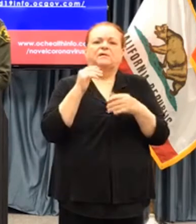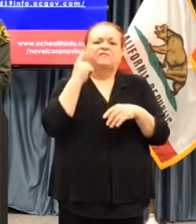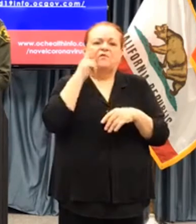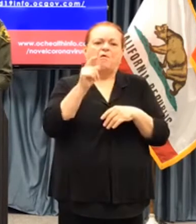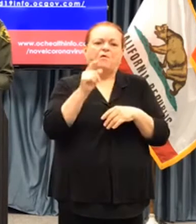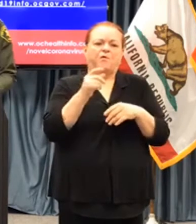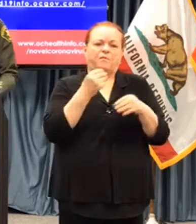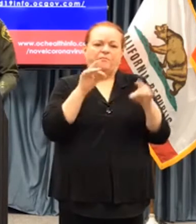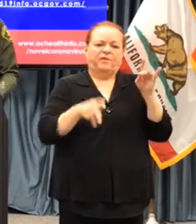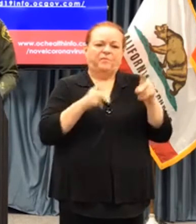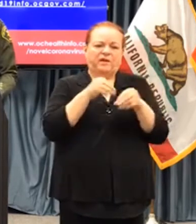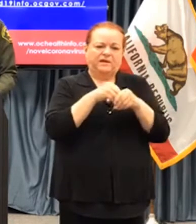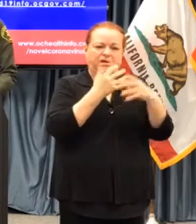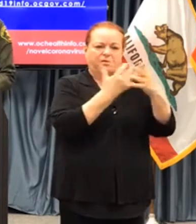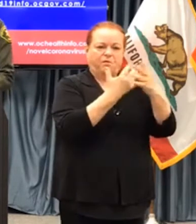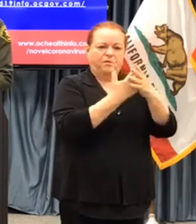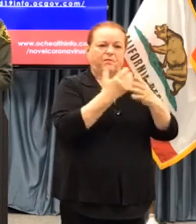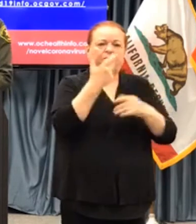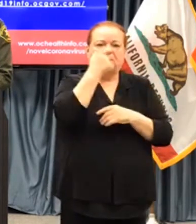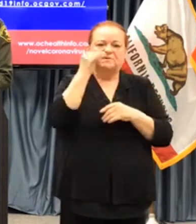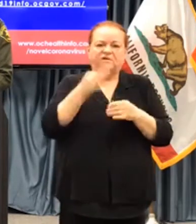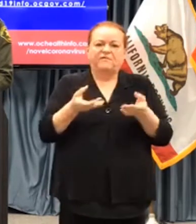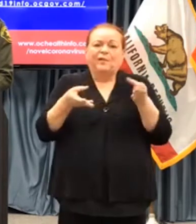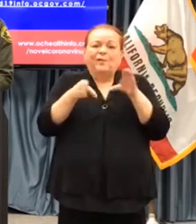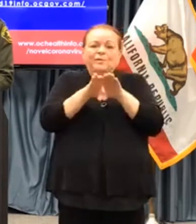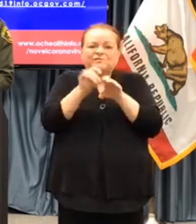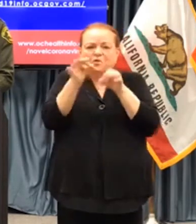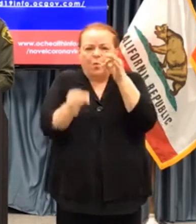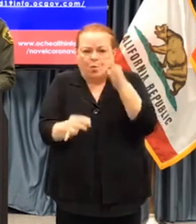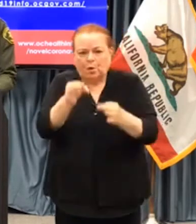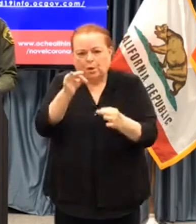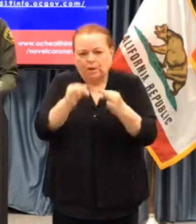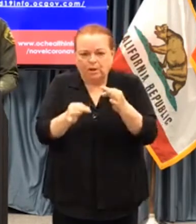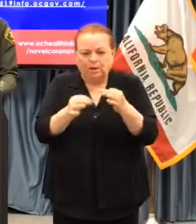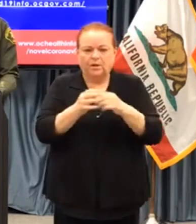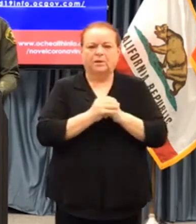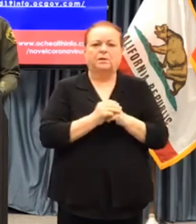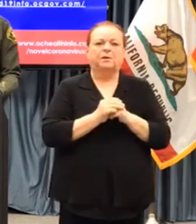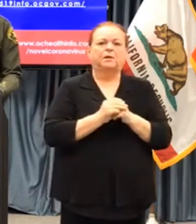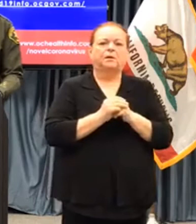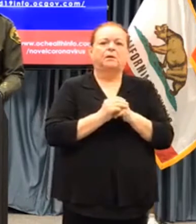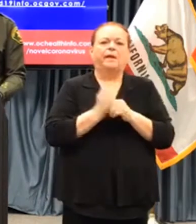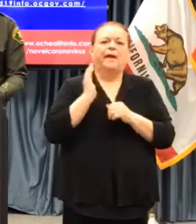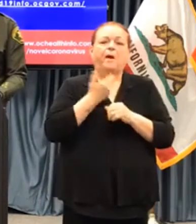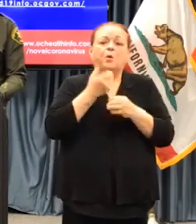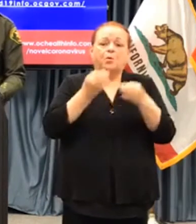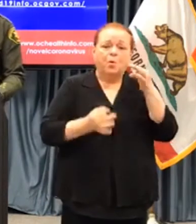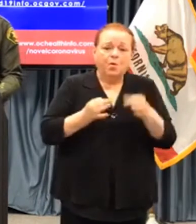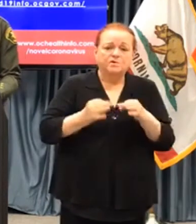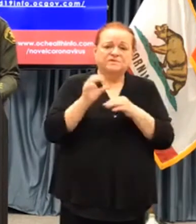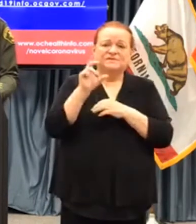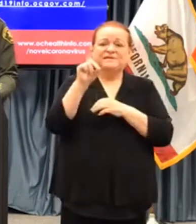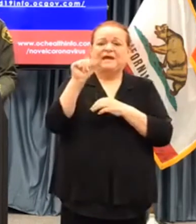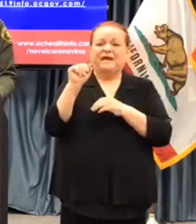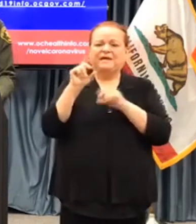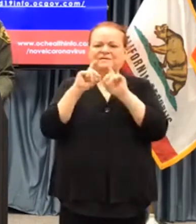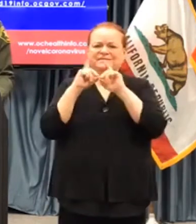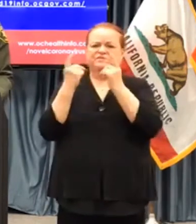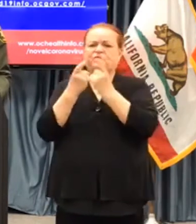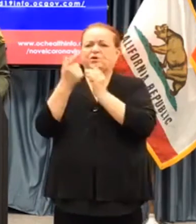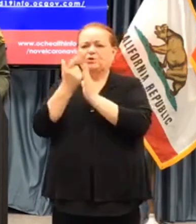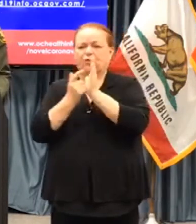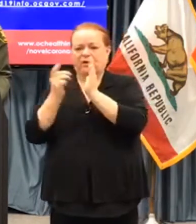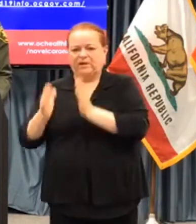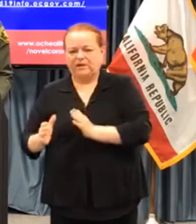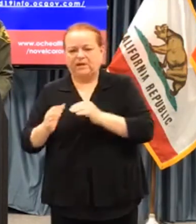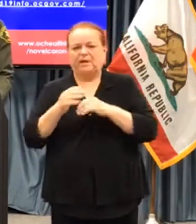courts. I want to acknowledge the exceptional work being done by our courts, the district attorney, the public defender, and my staff